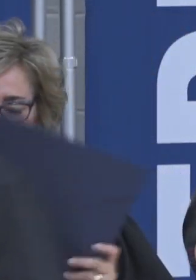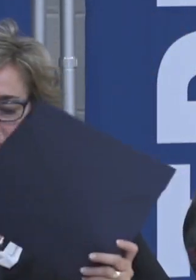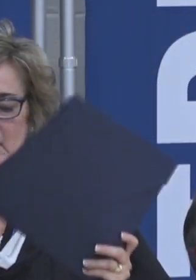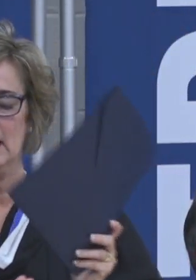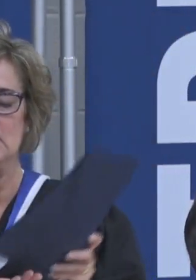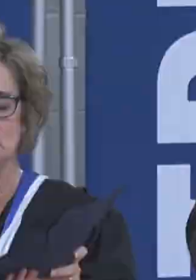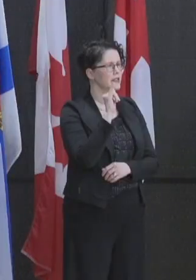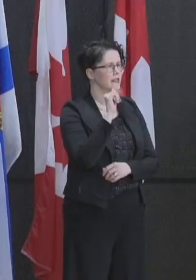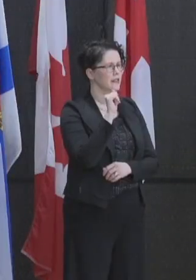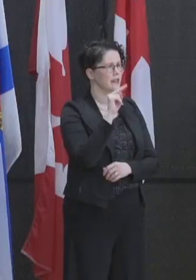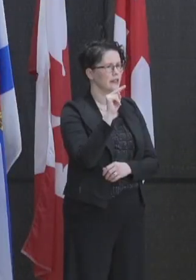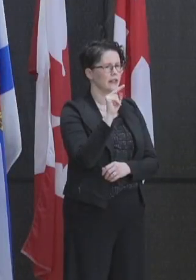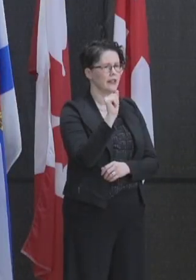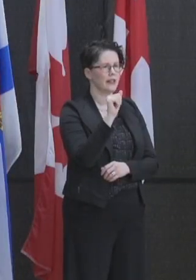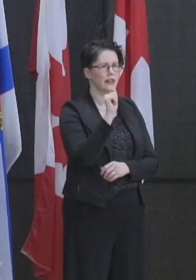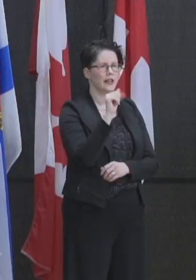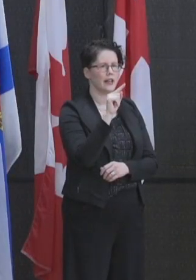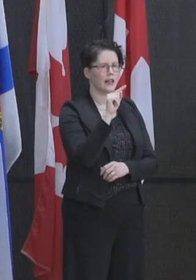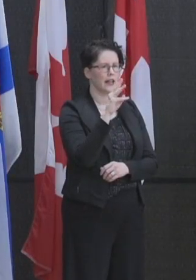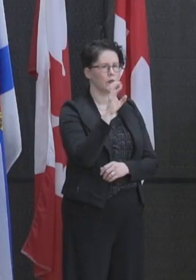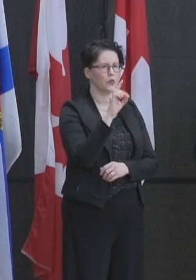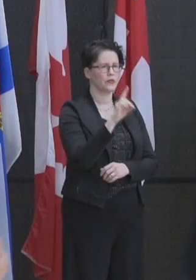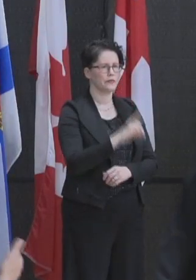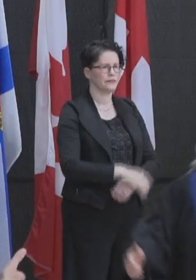Adriana Atwood.